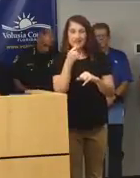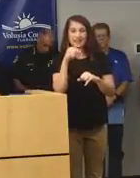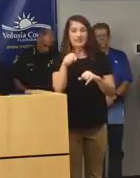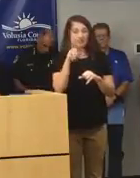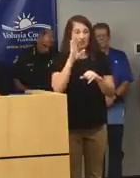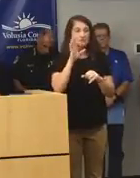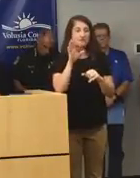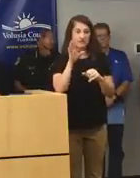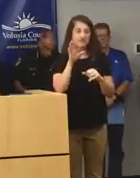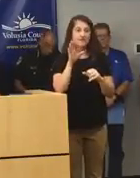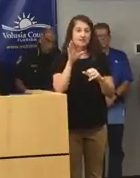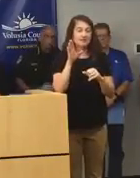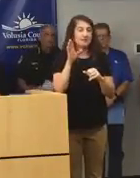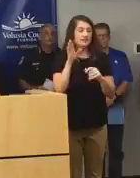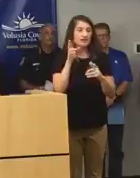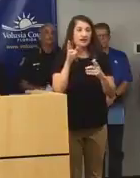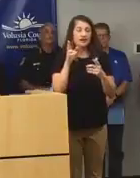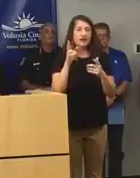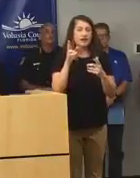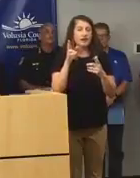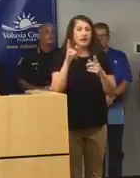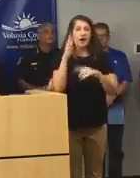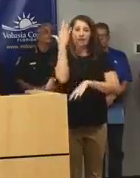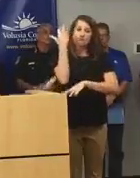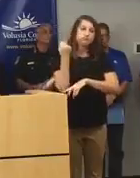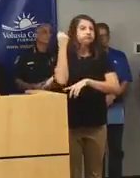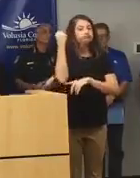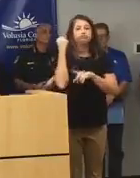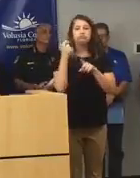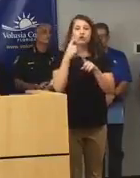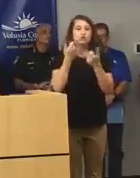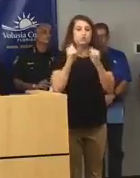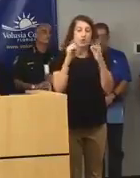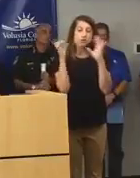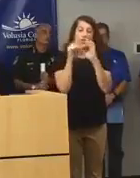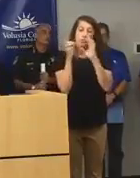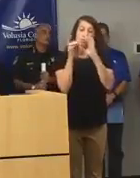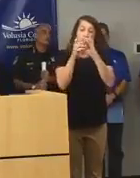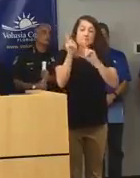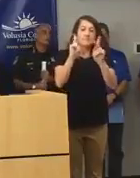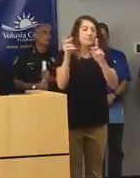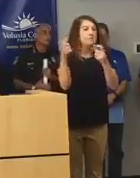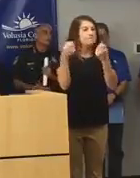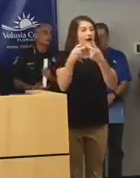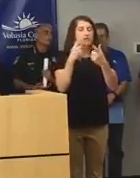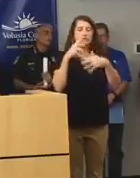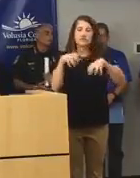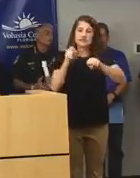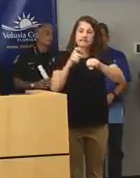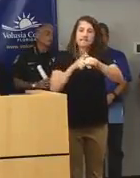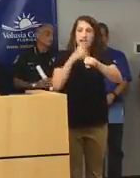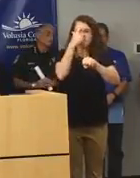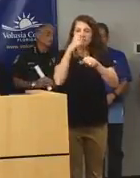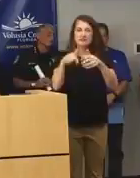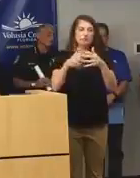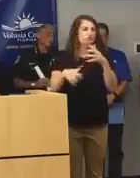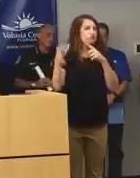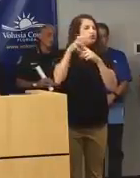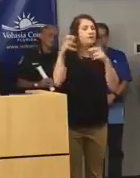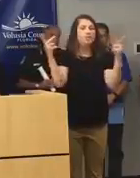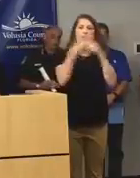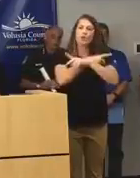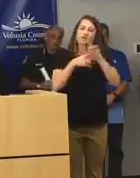to be an historic restoration for them and maybe for the country in bringing power back. And so it's going to take time, especially if you